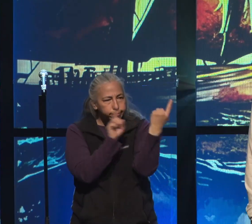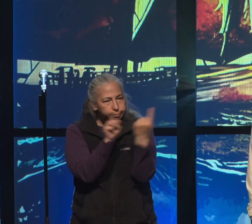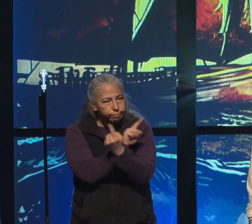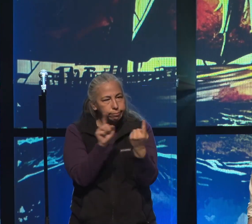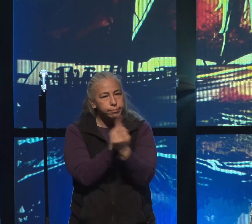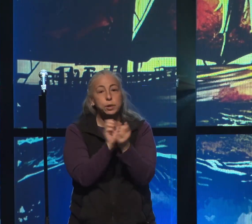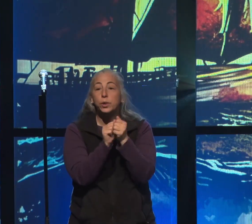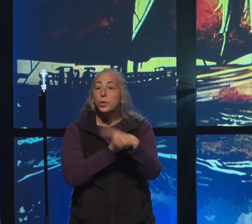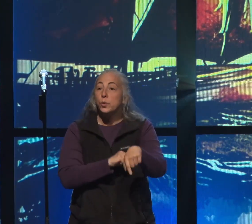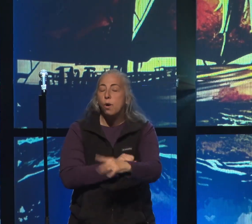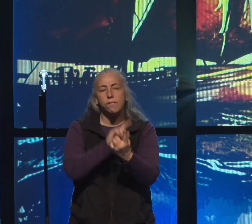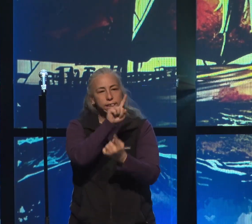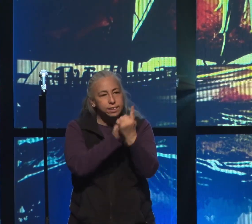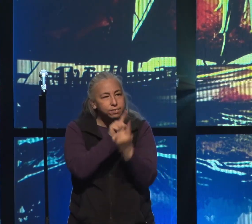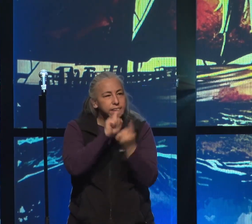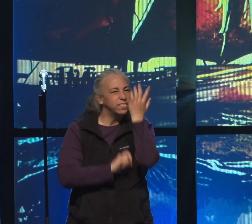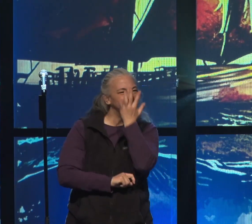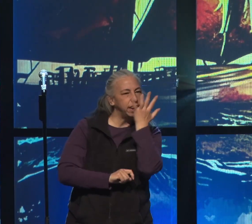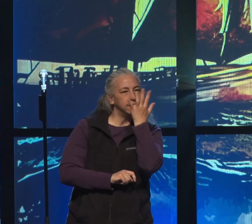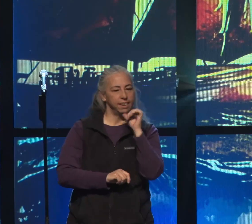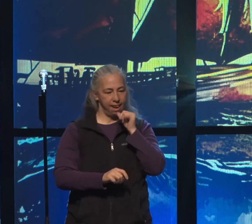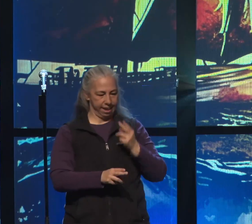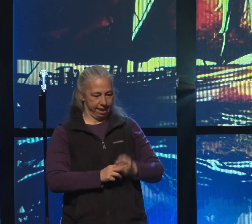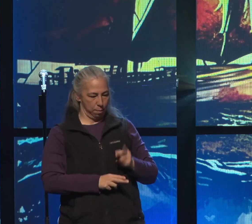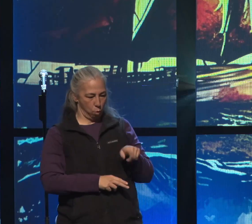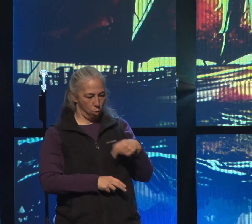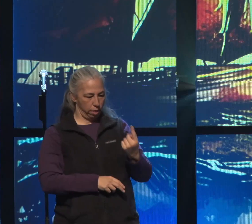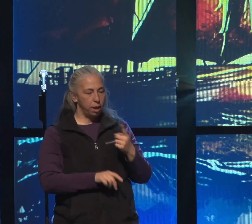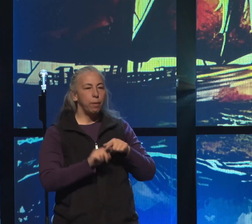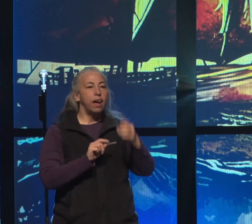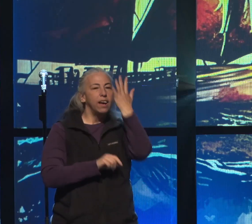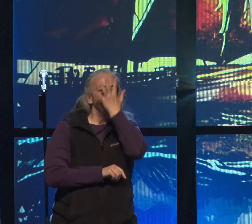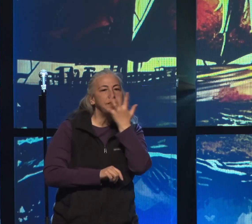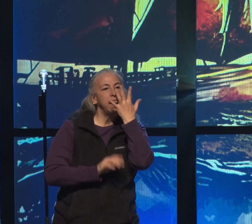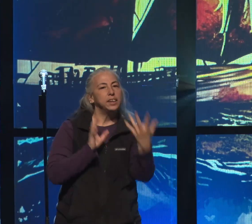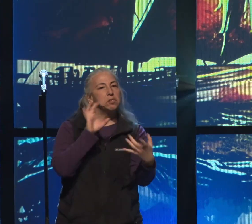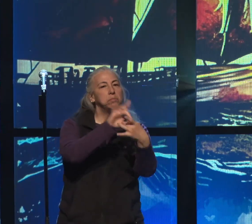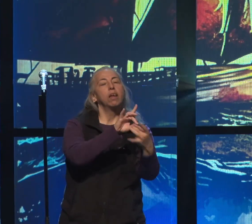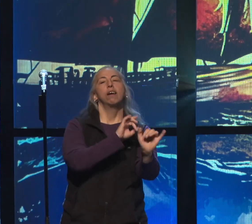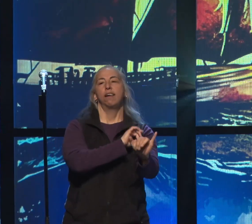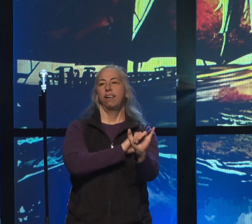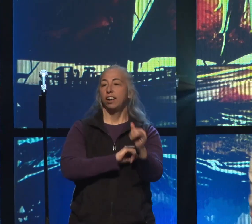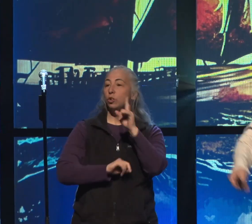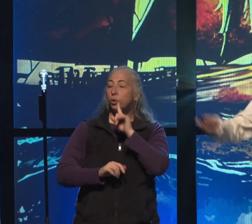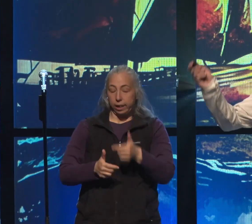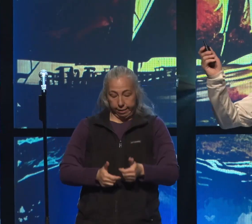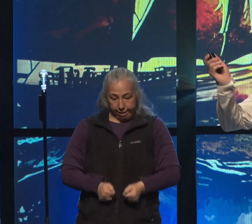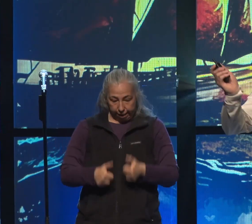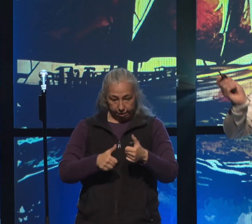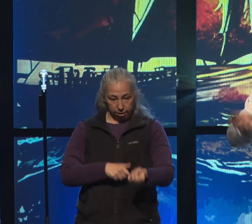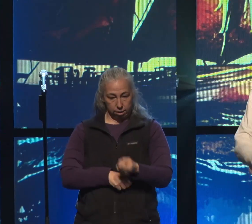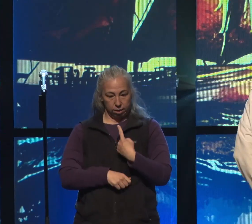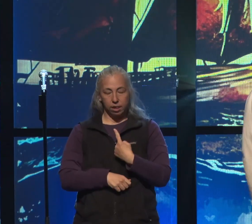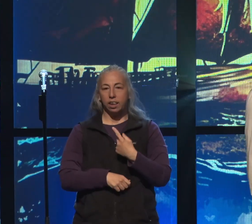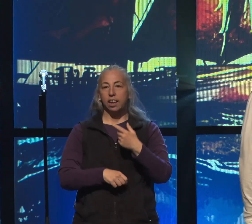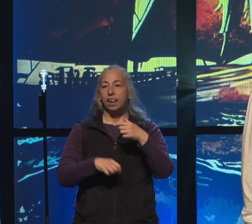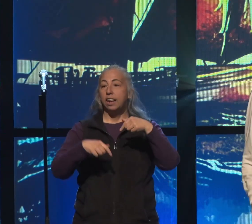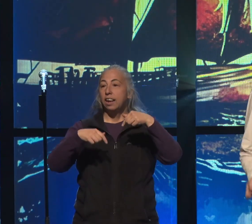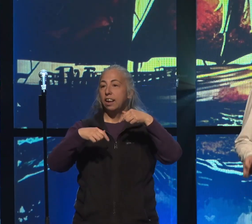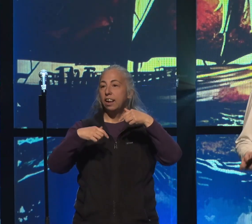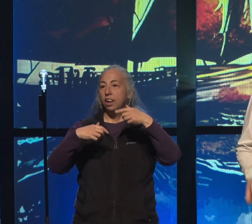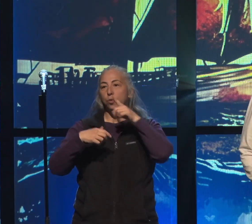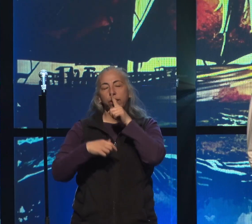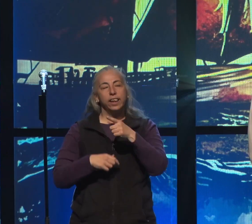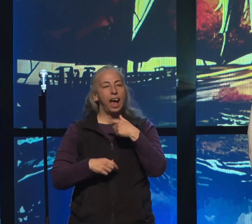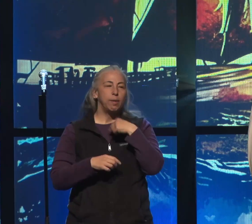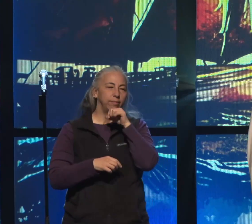story with your face, more than a name even. And so just send me that text message and I'd be happy to do that. I am not that busy these days. I always